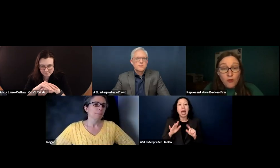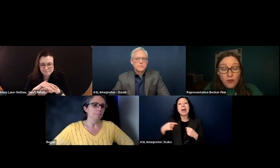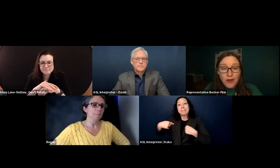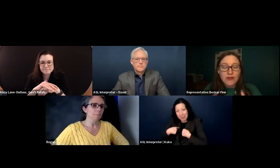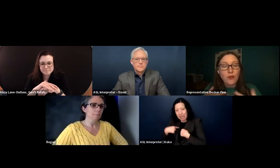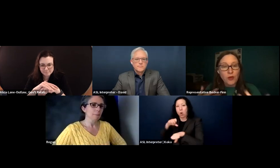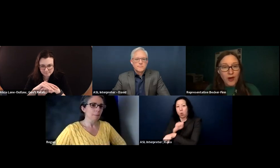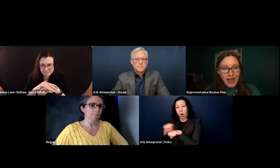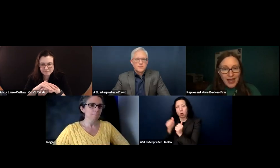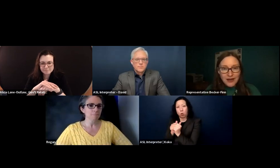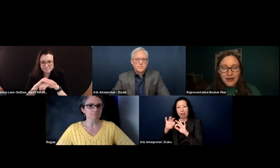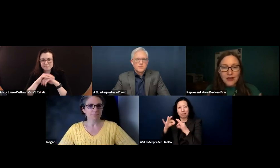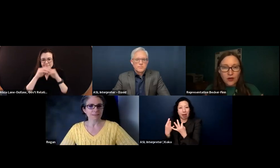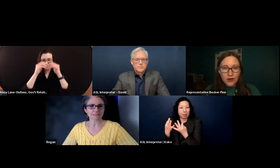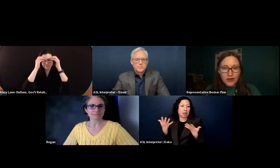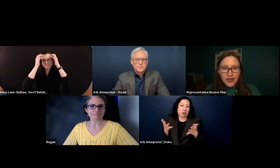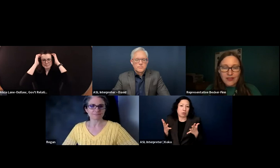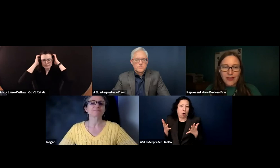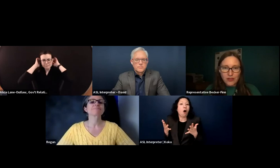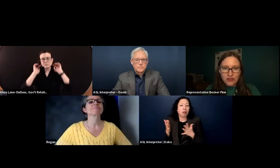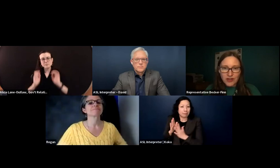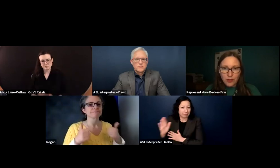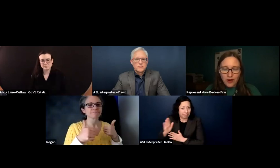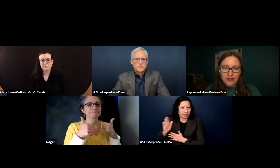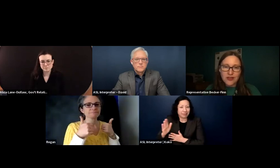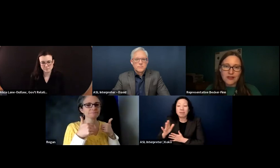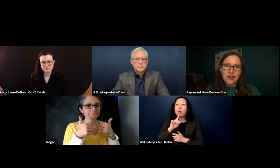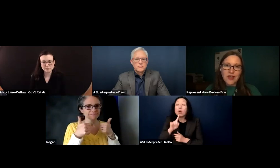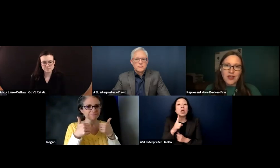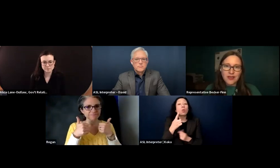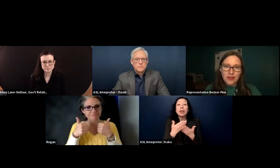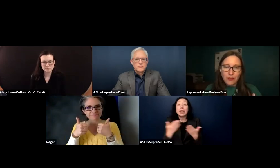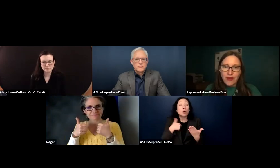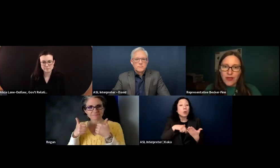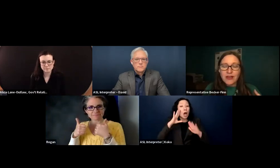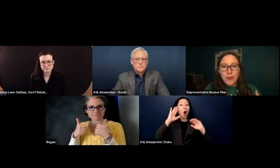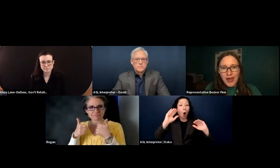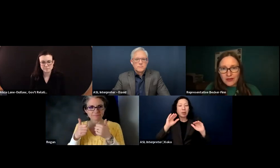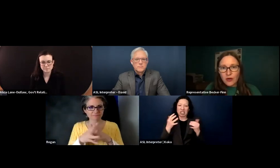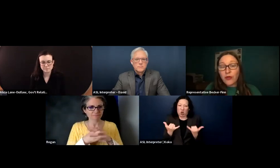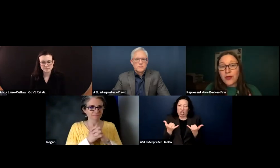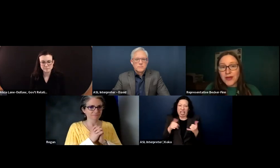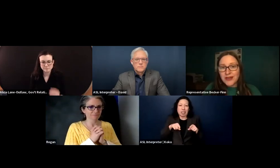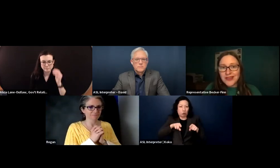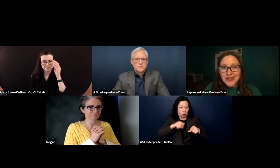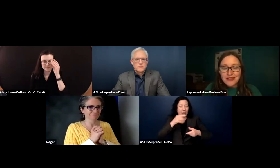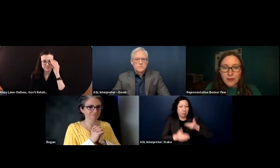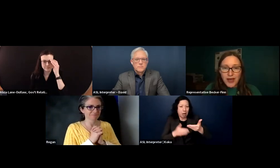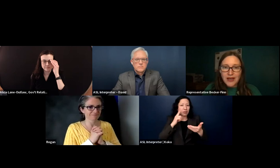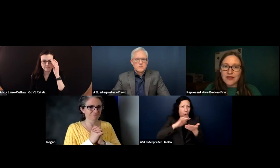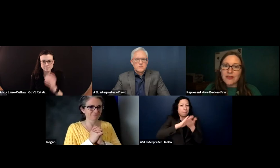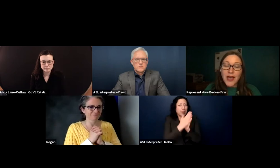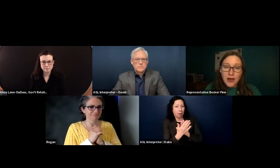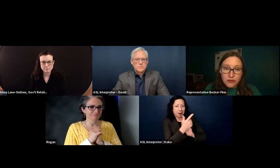we are hopeful about, so where we're at currently in the legislative process, is that the bill has passed all the committees it needs